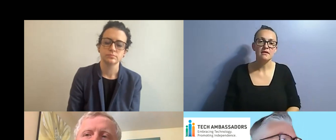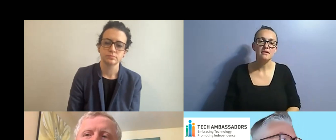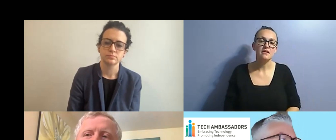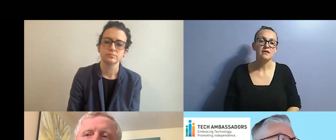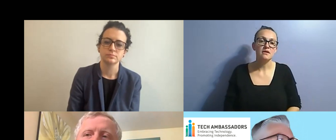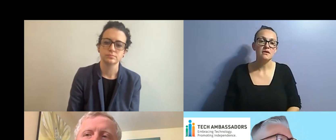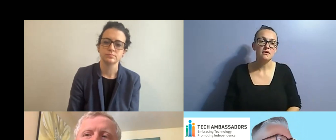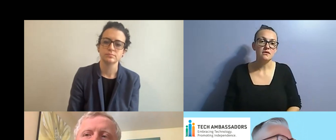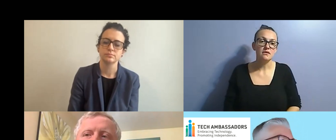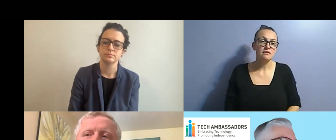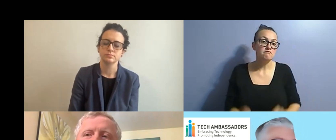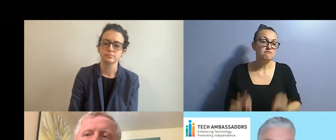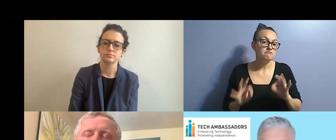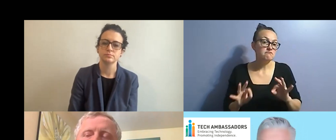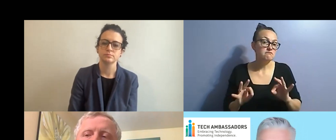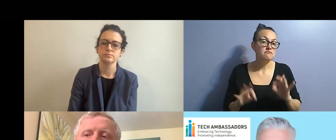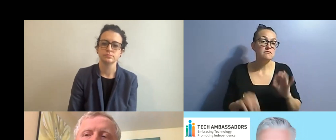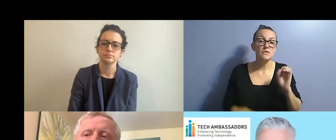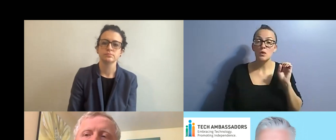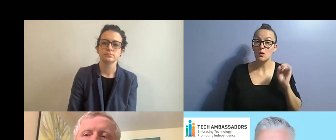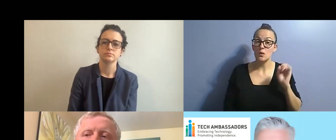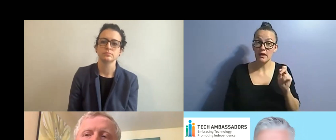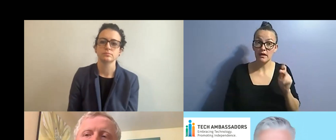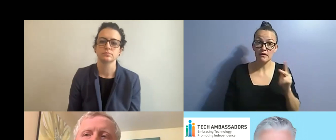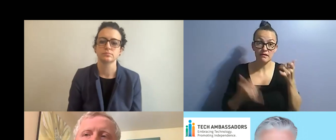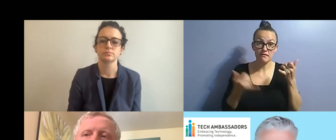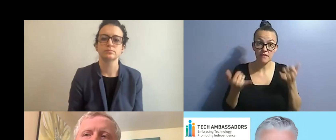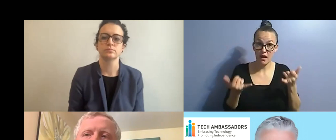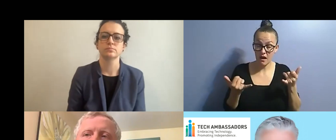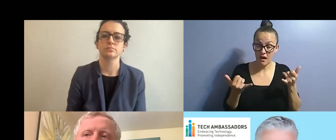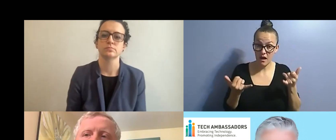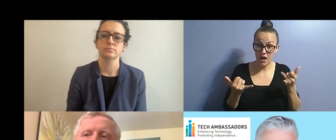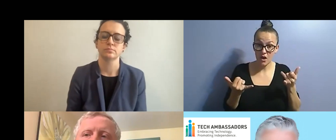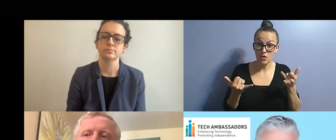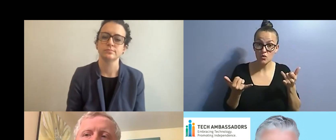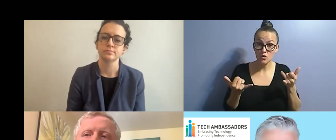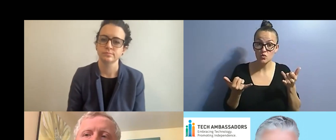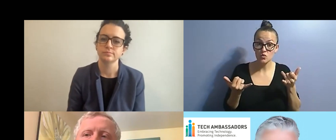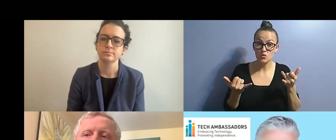right, great. Let's do this. I want to make sure we share